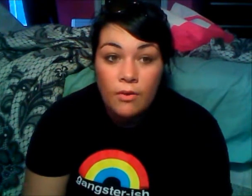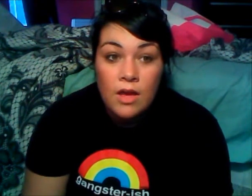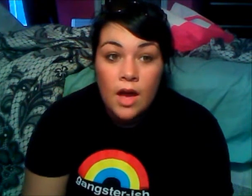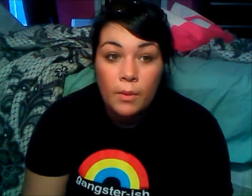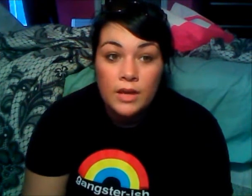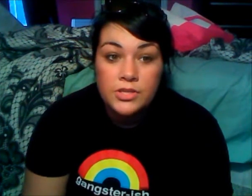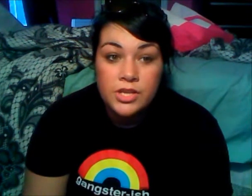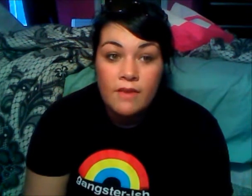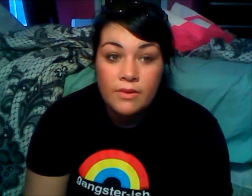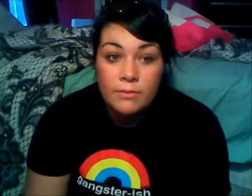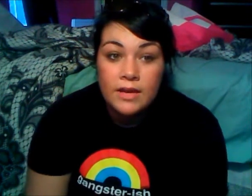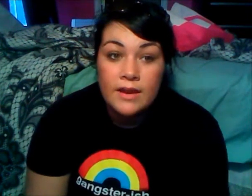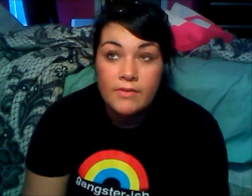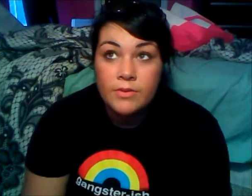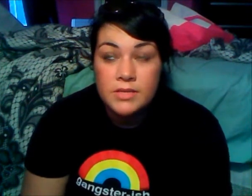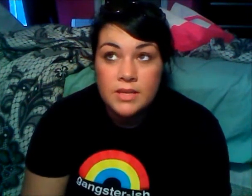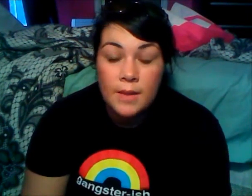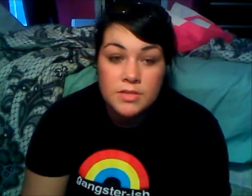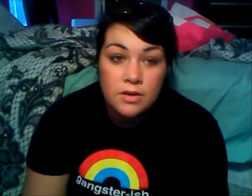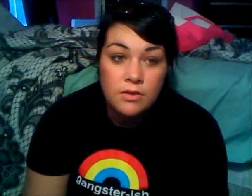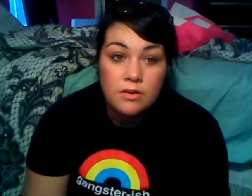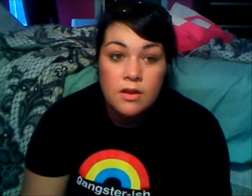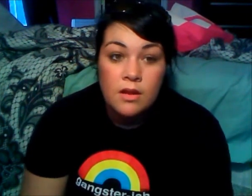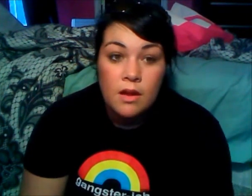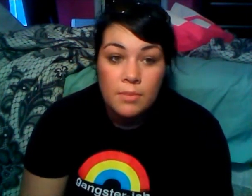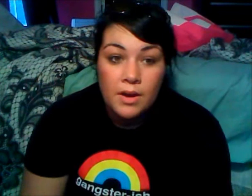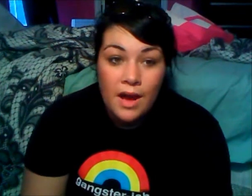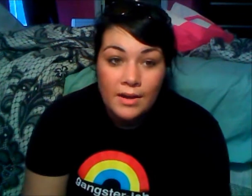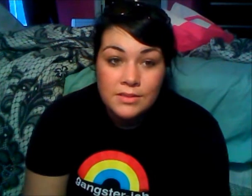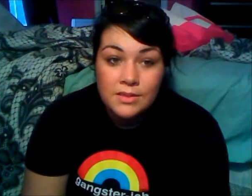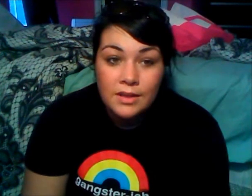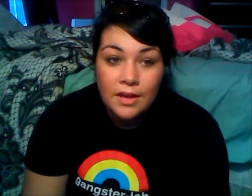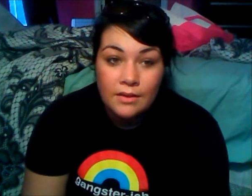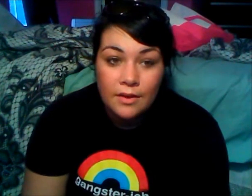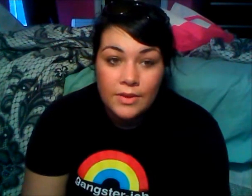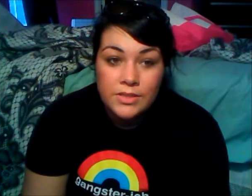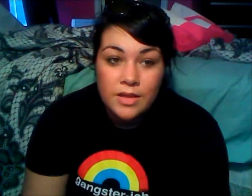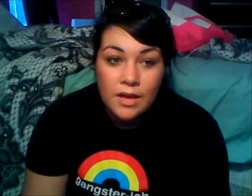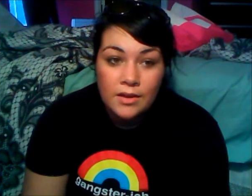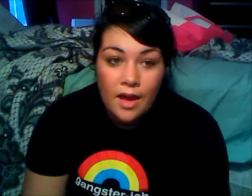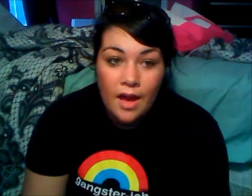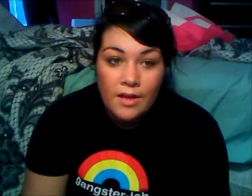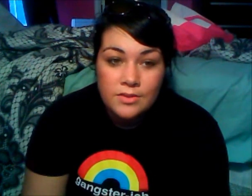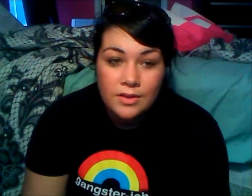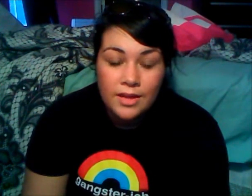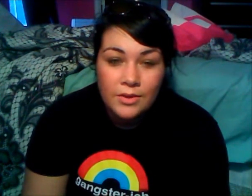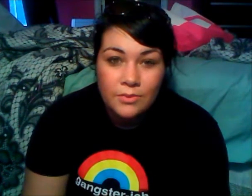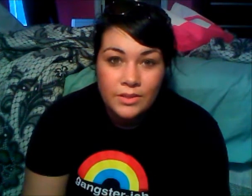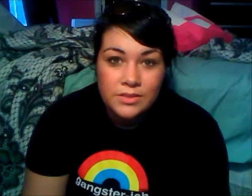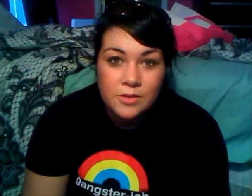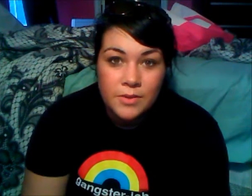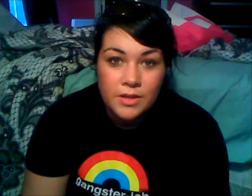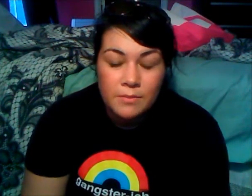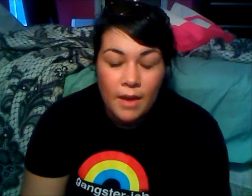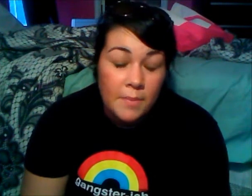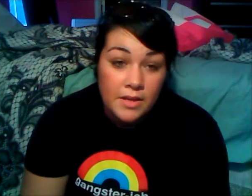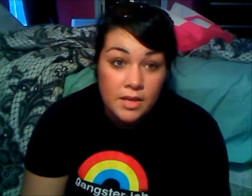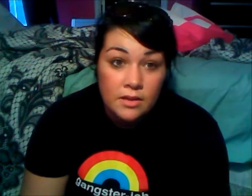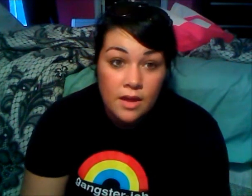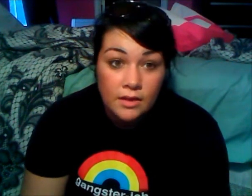I watched it every week. I never missed an episode. But honestly, like, I don't know. It started getting really stupid, in my opinion, at least.